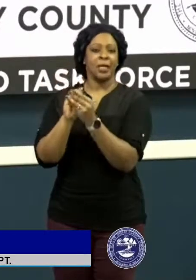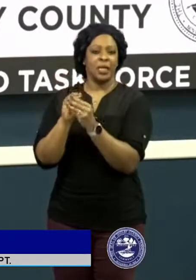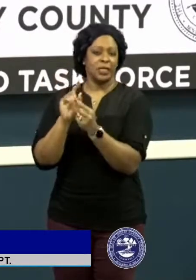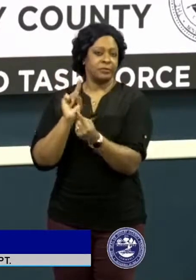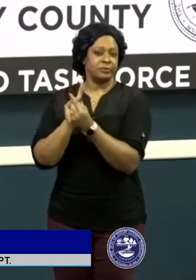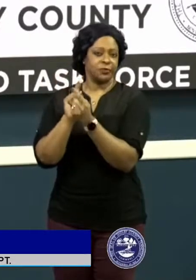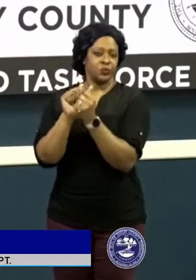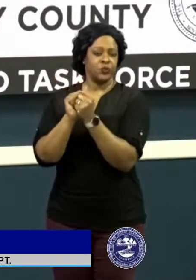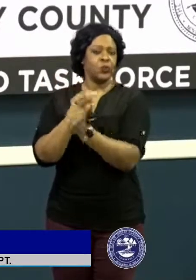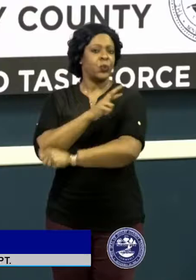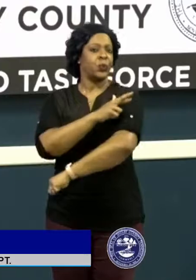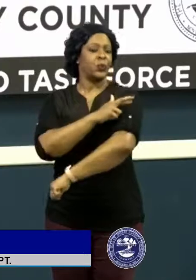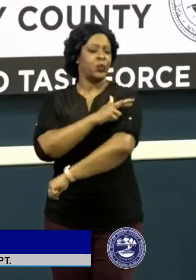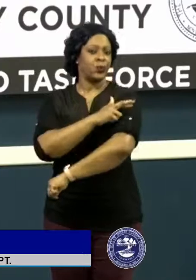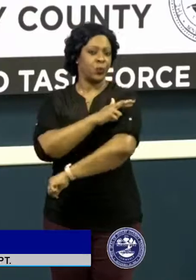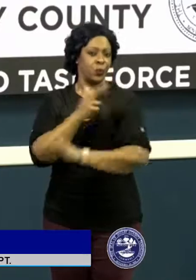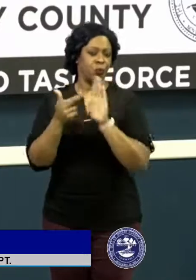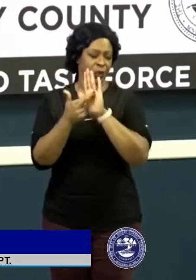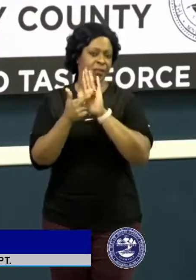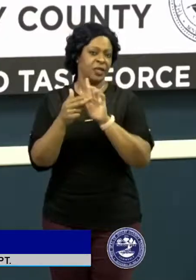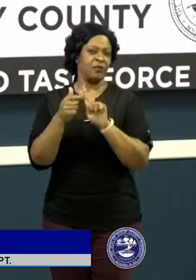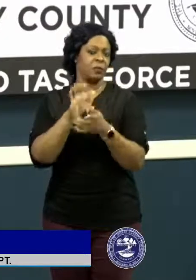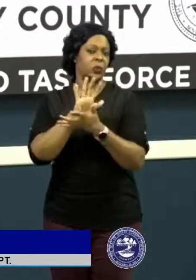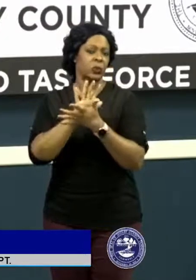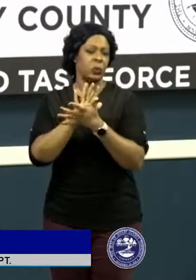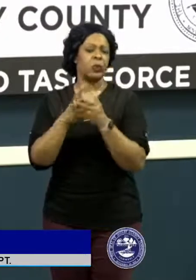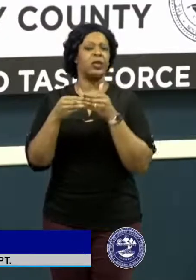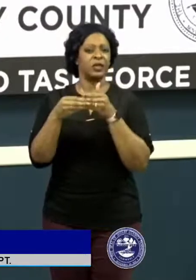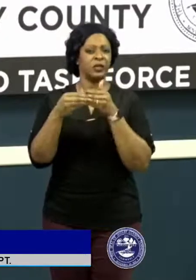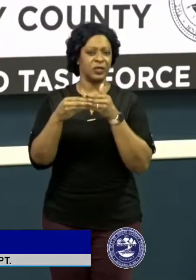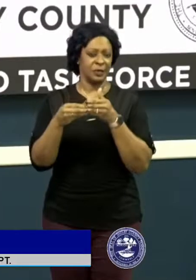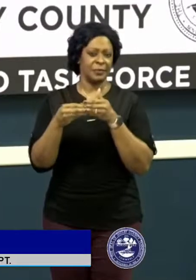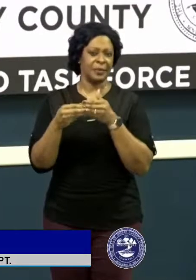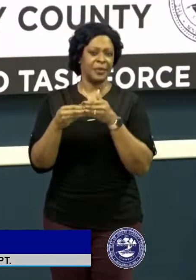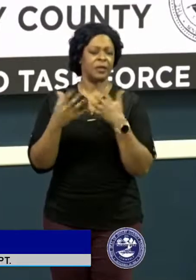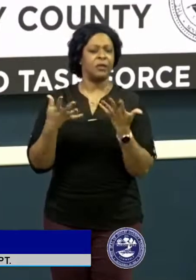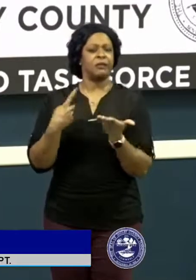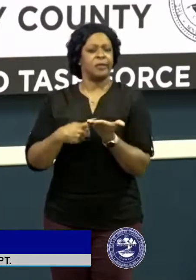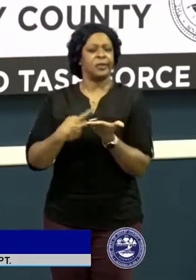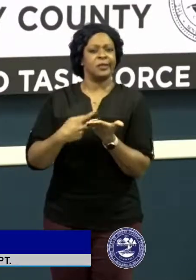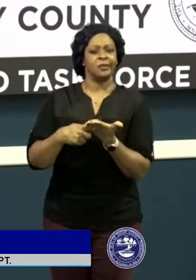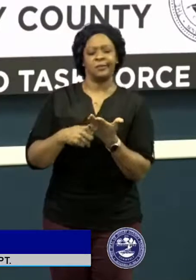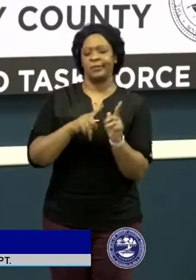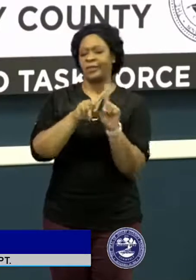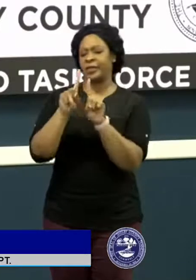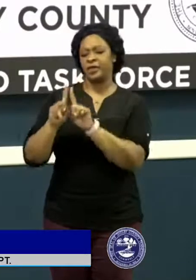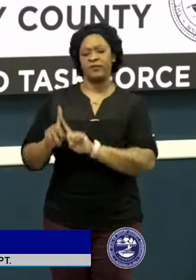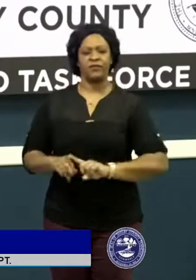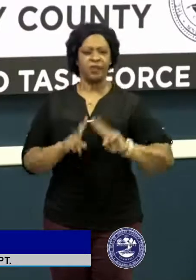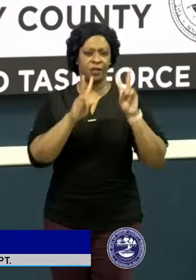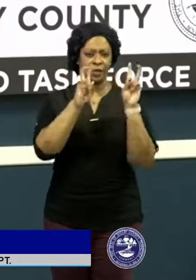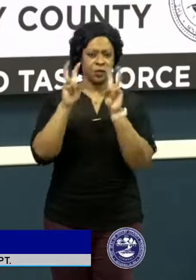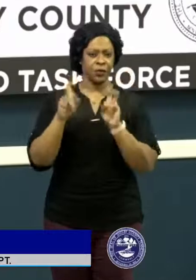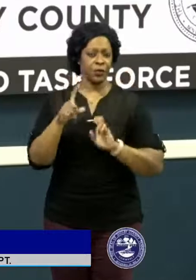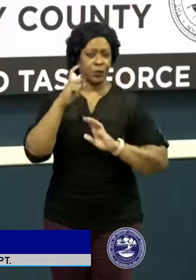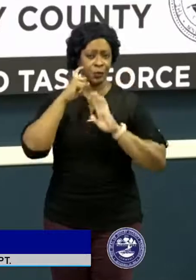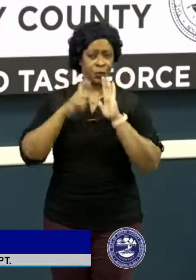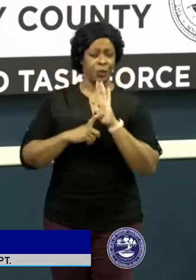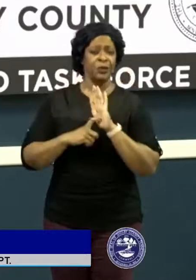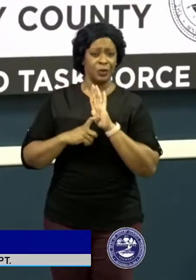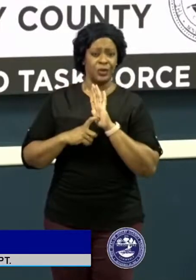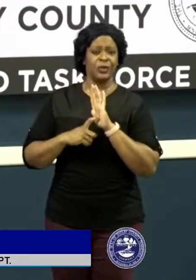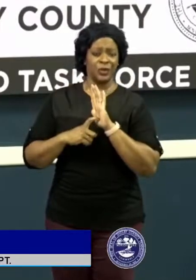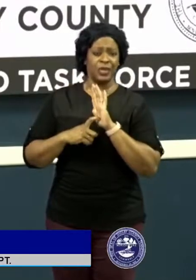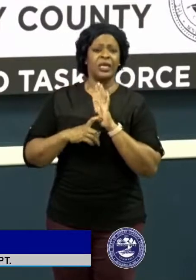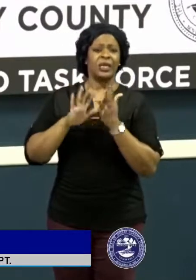with representatives from school leadership to talk about a number of issues. And like you shared,